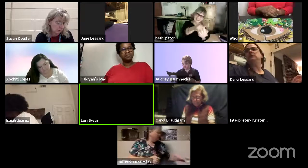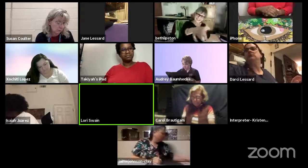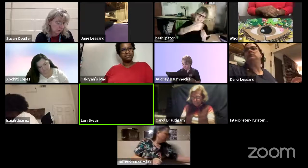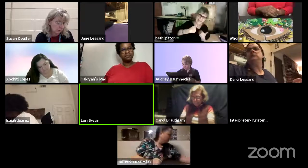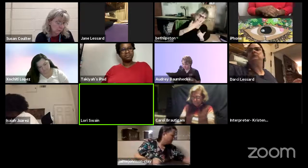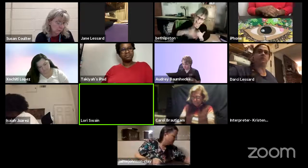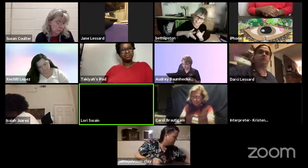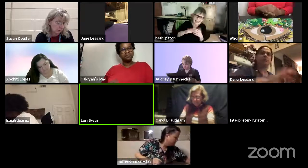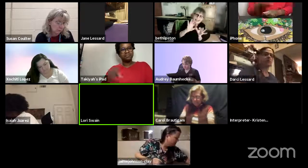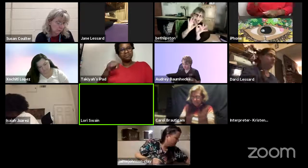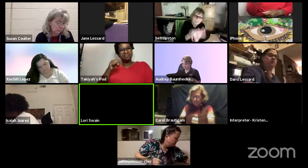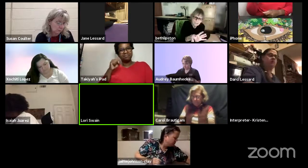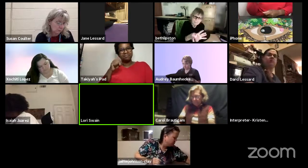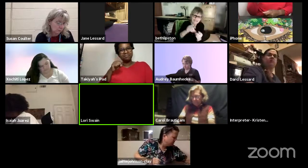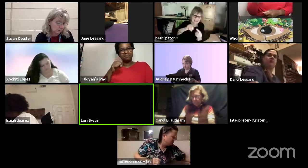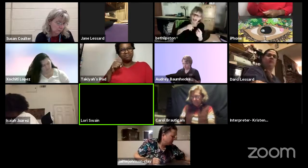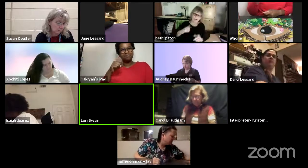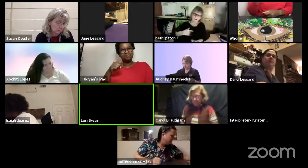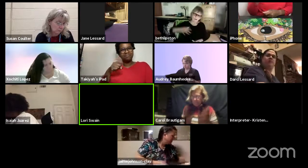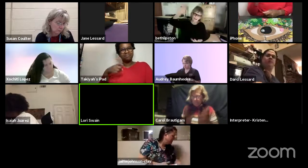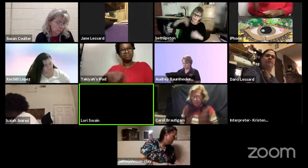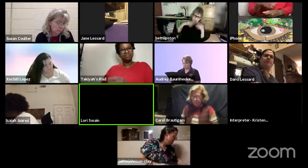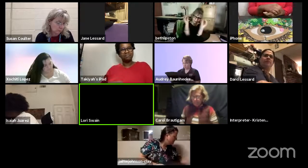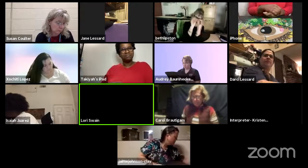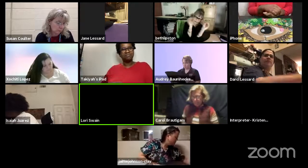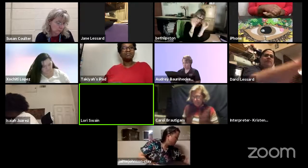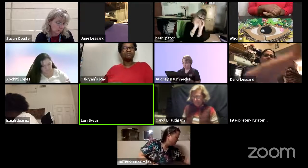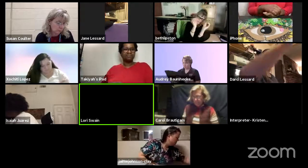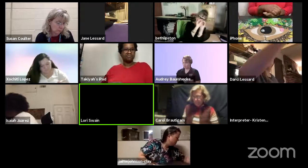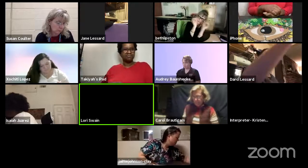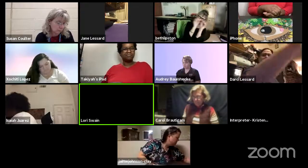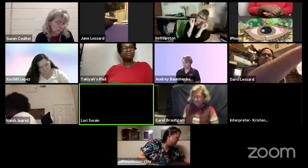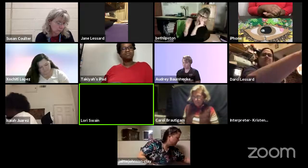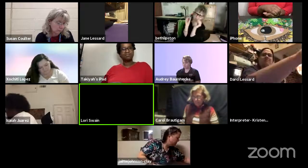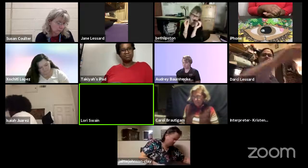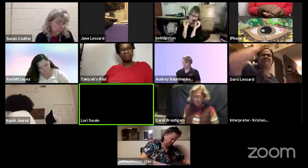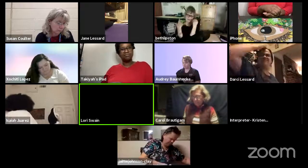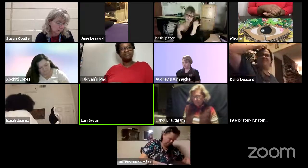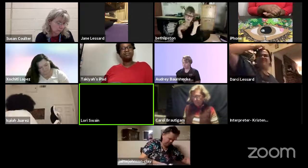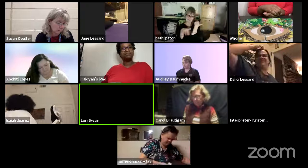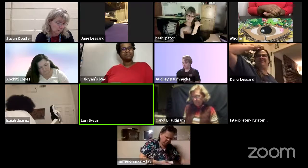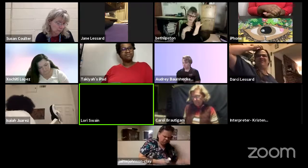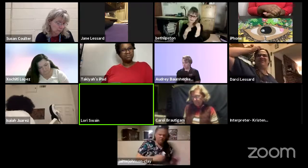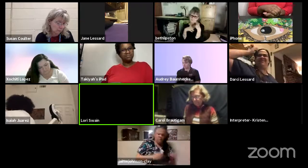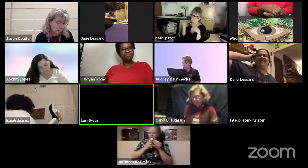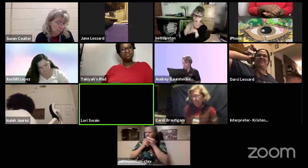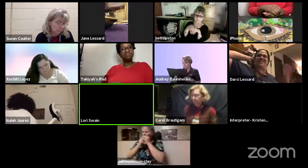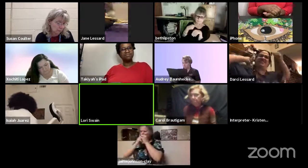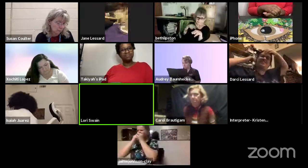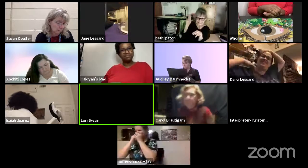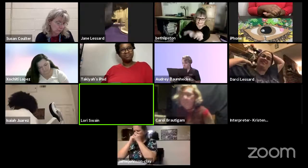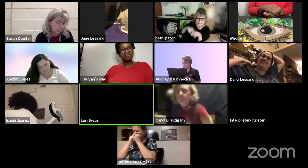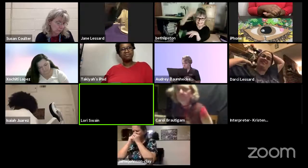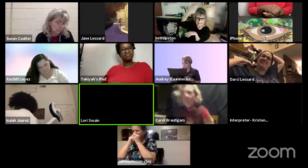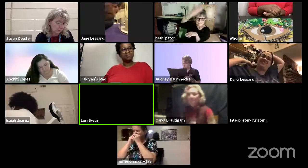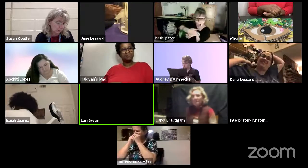even in school, I mean, it was such a long time ago. I mean, Right. back before interpreters were provided and weren't available.